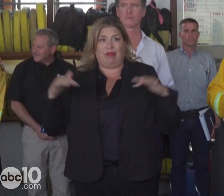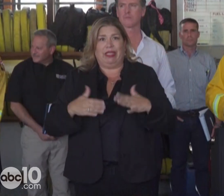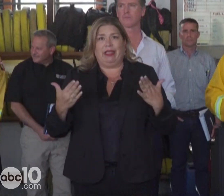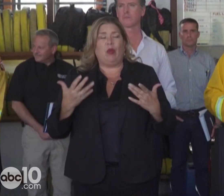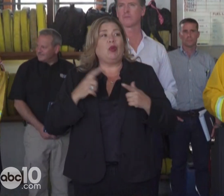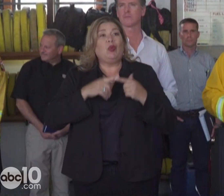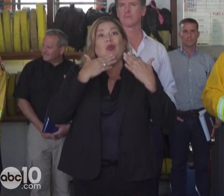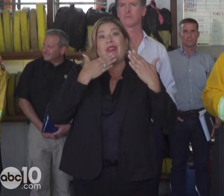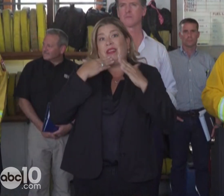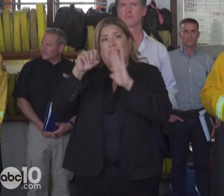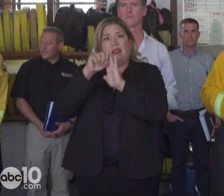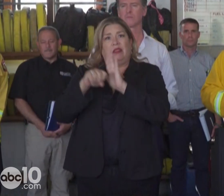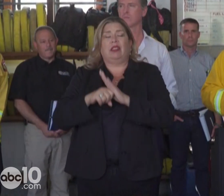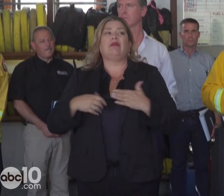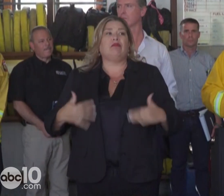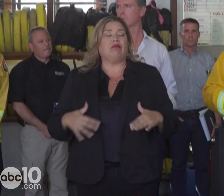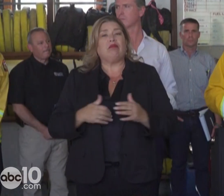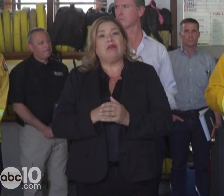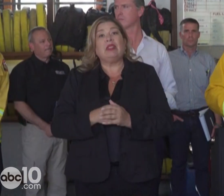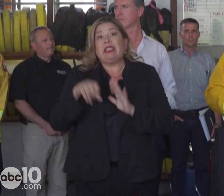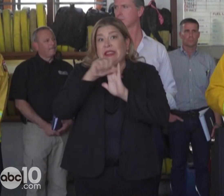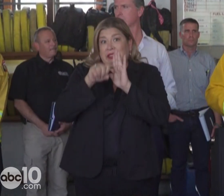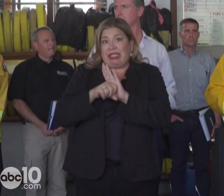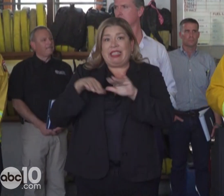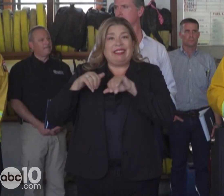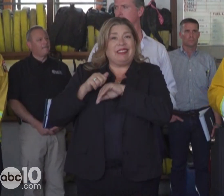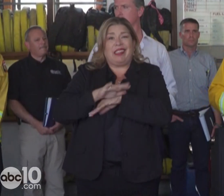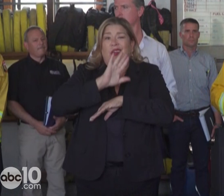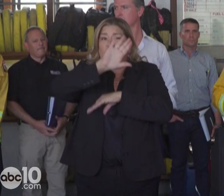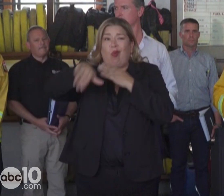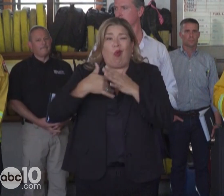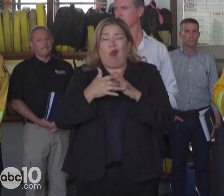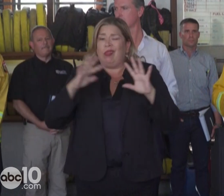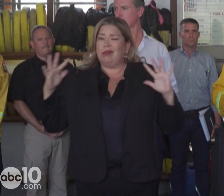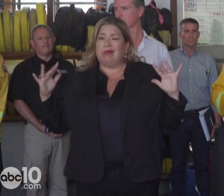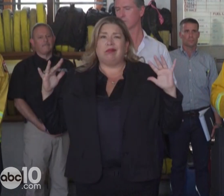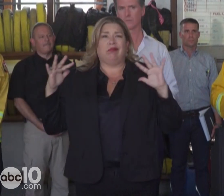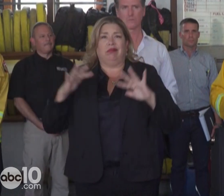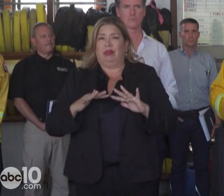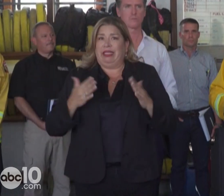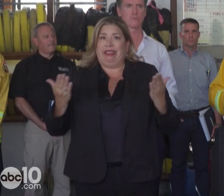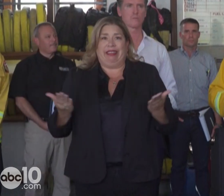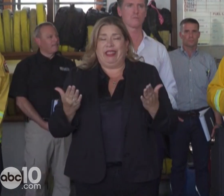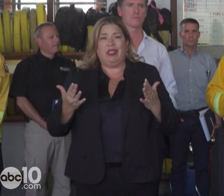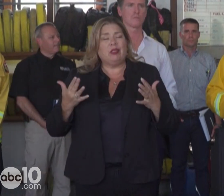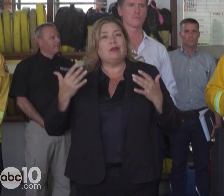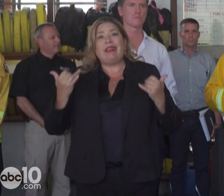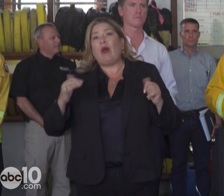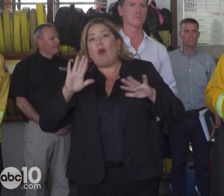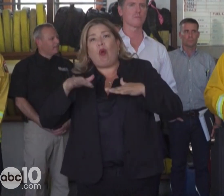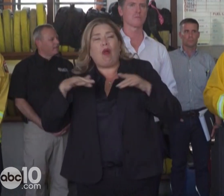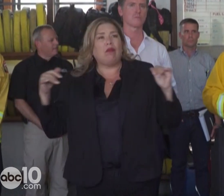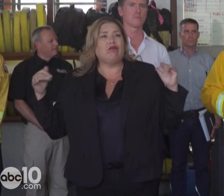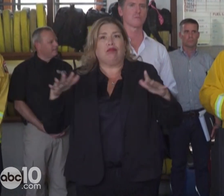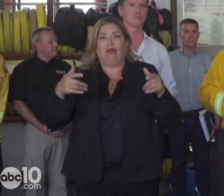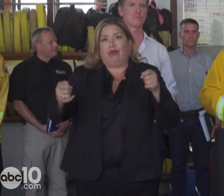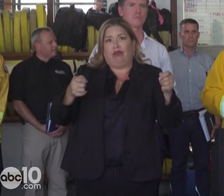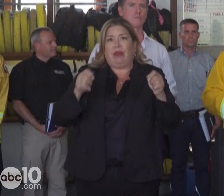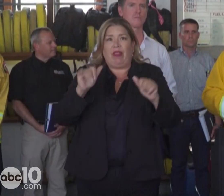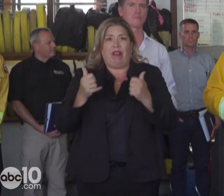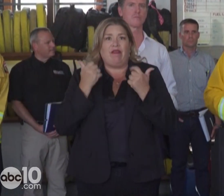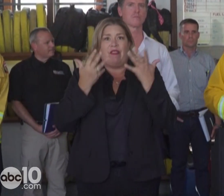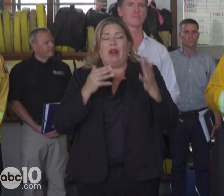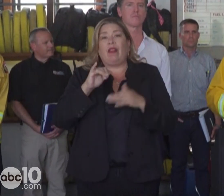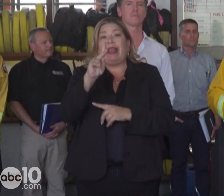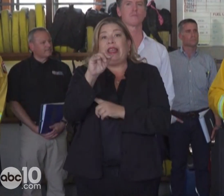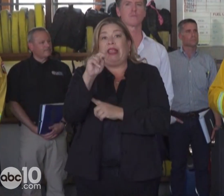of all thank the state because they have sent the armada. We have a fleet out there right now going after the fire, the